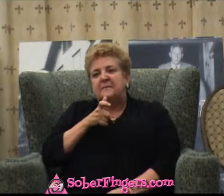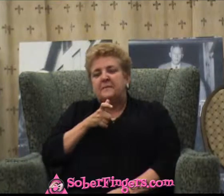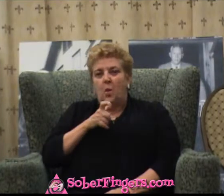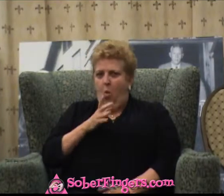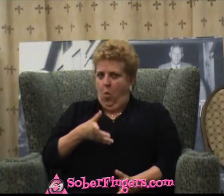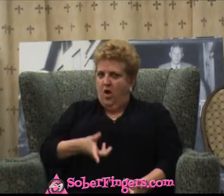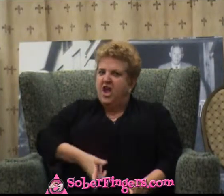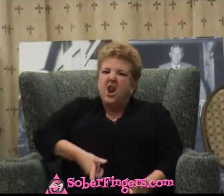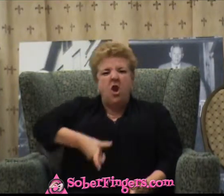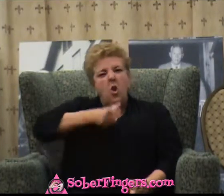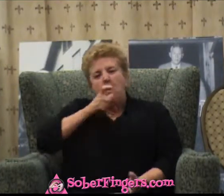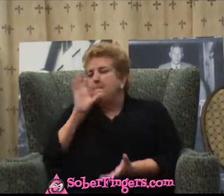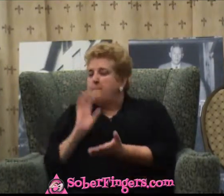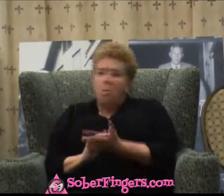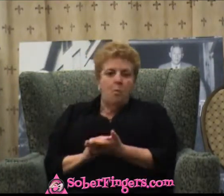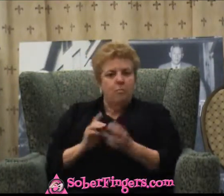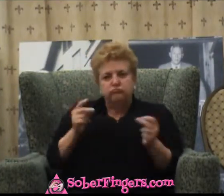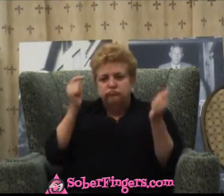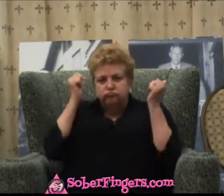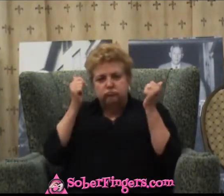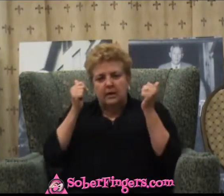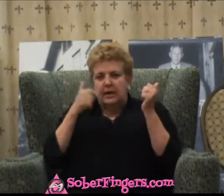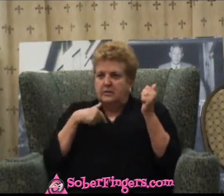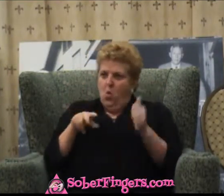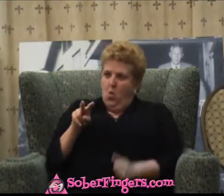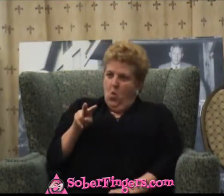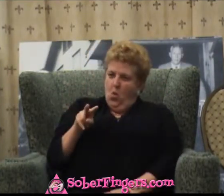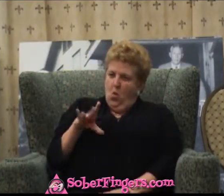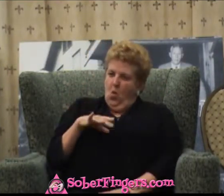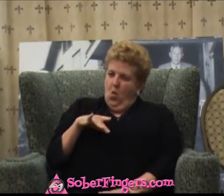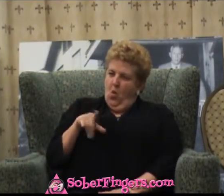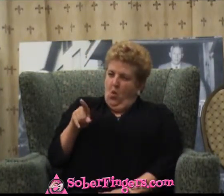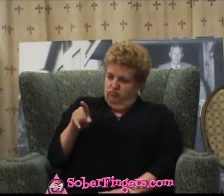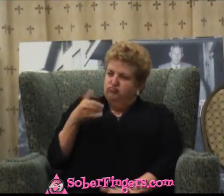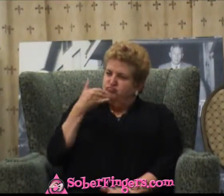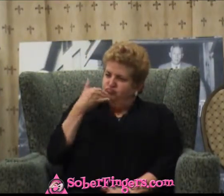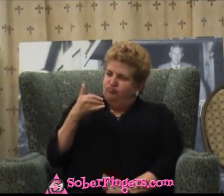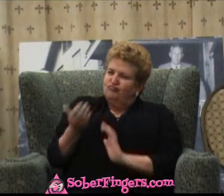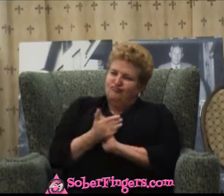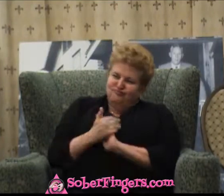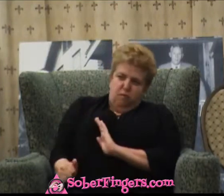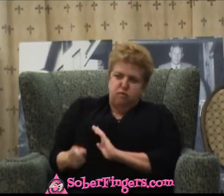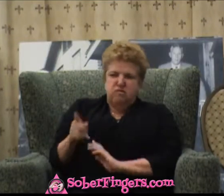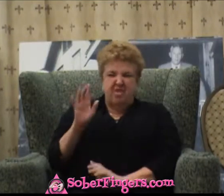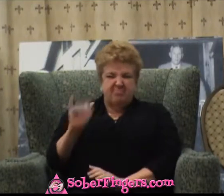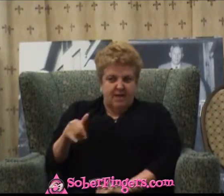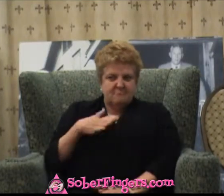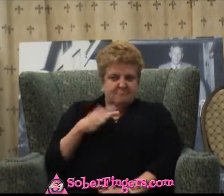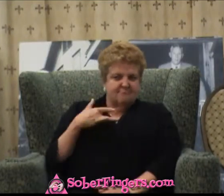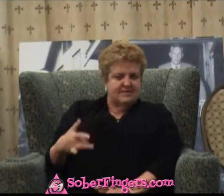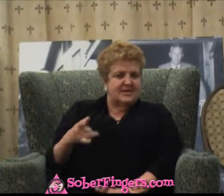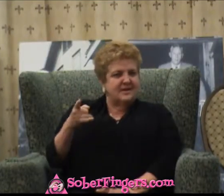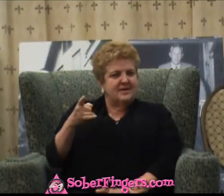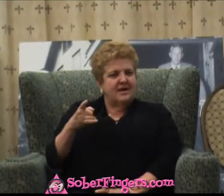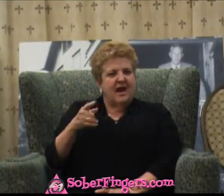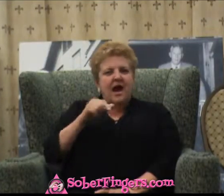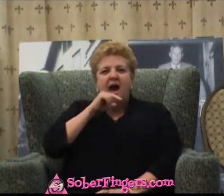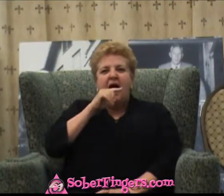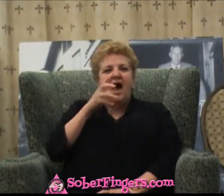just downed it right. And I was like, oh, yeah. That's what I'm talking about. Because I don't like sissy little drinks. I don't like straws in my